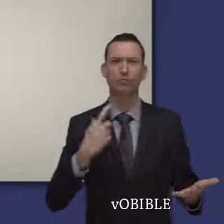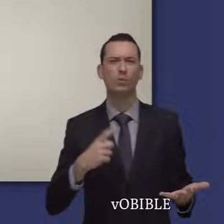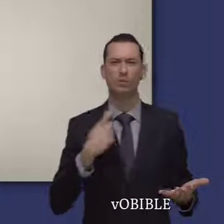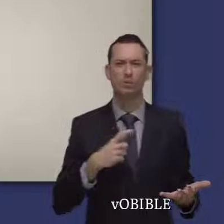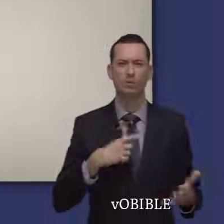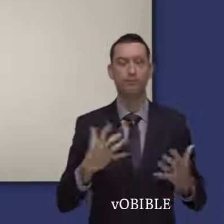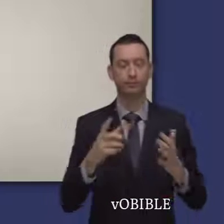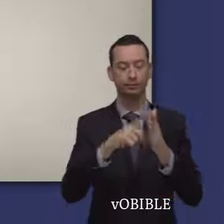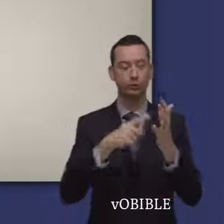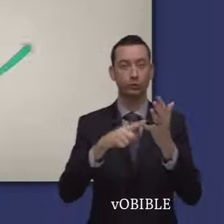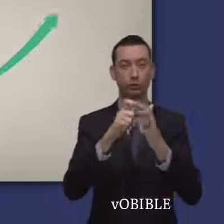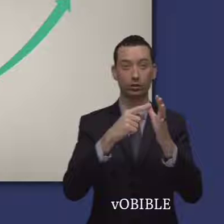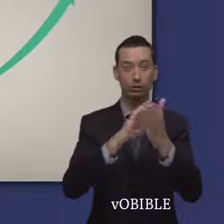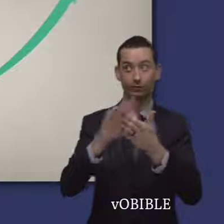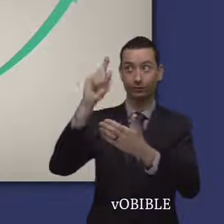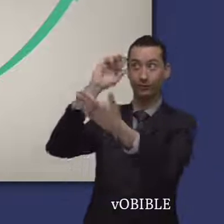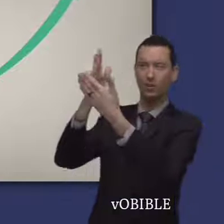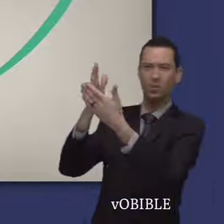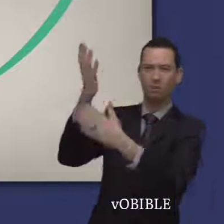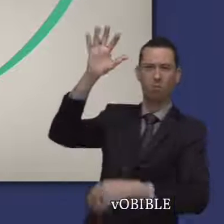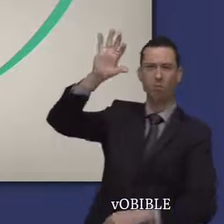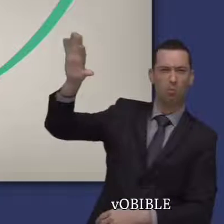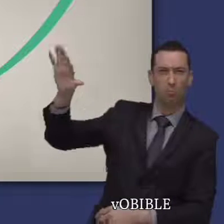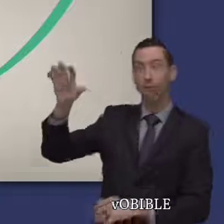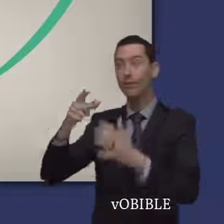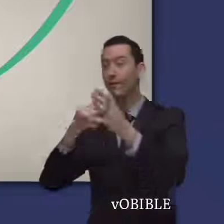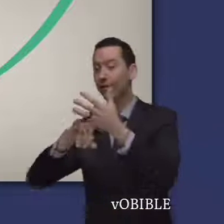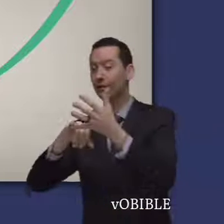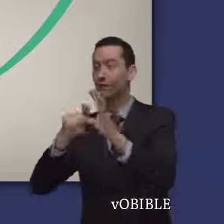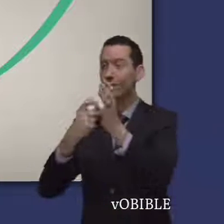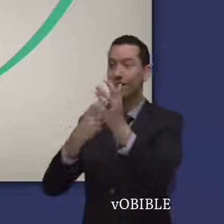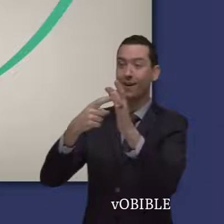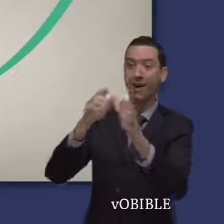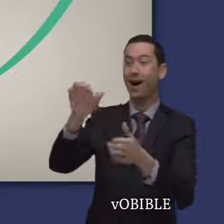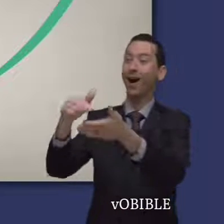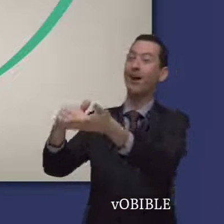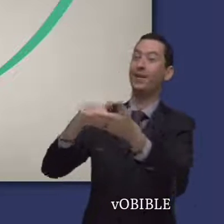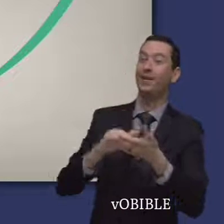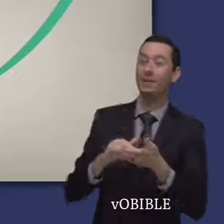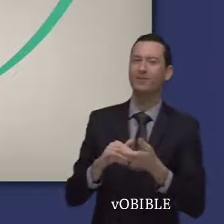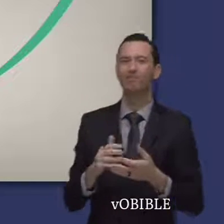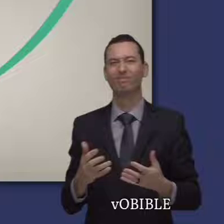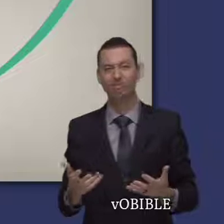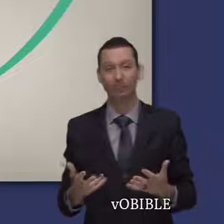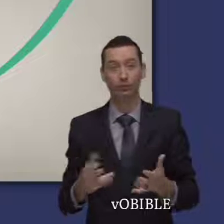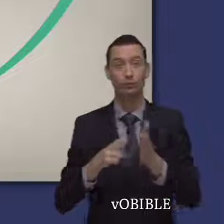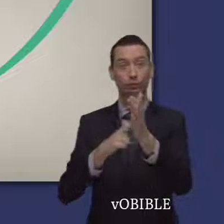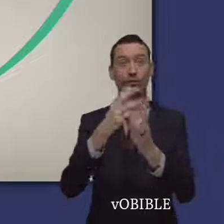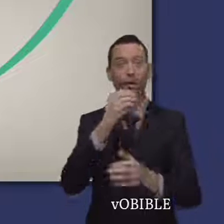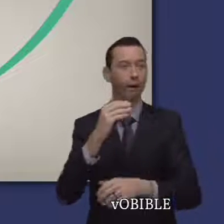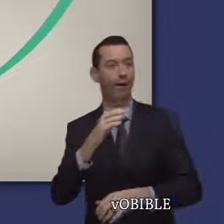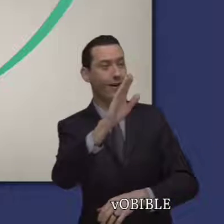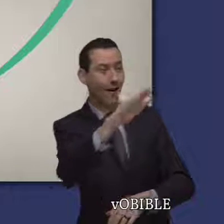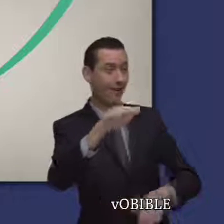Among their acts of unfaithfulness, the people of Judah turned to Assyria for protection instead of looking to Jehovah.